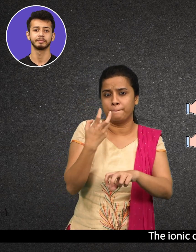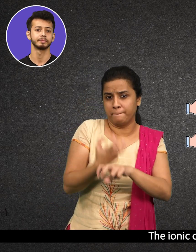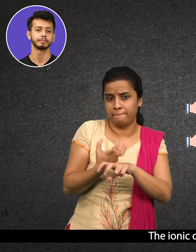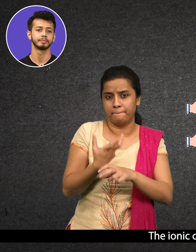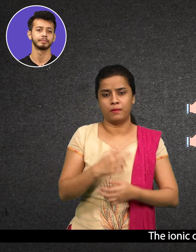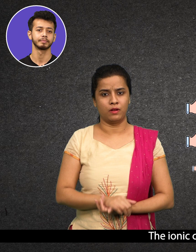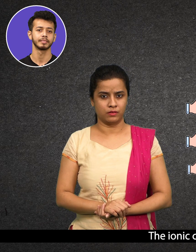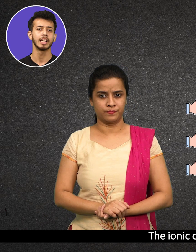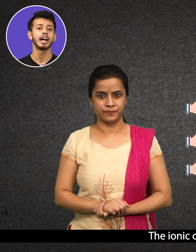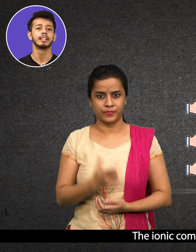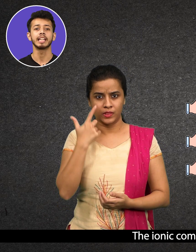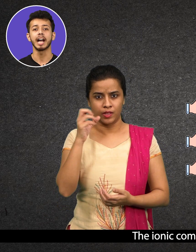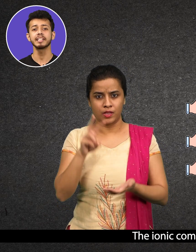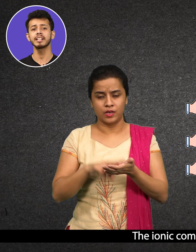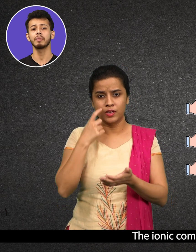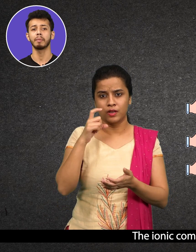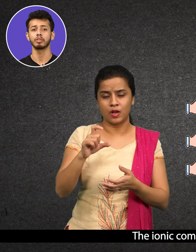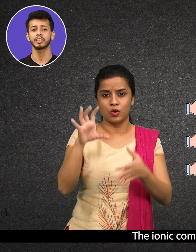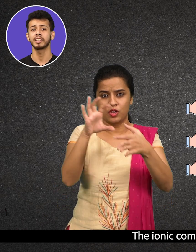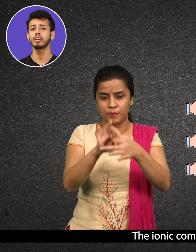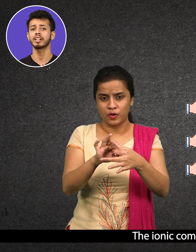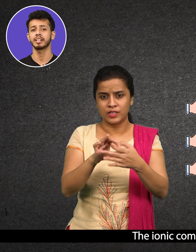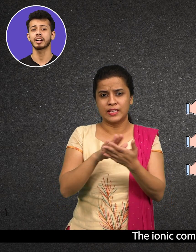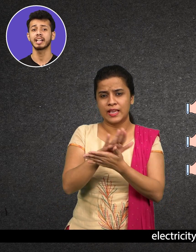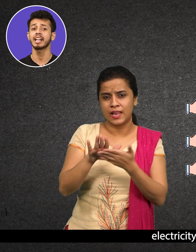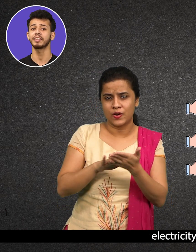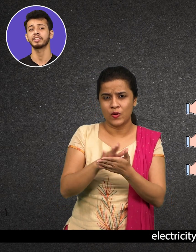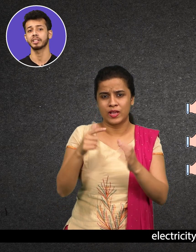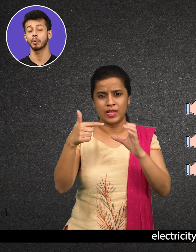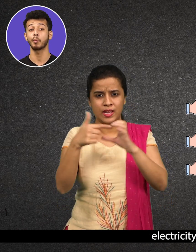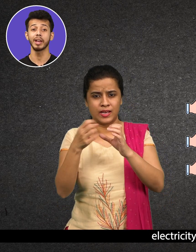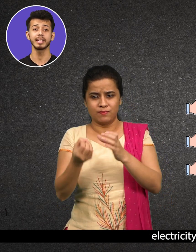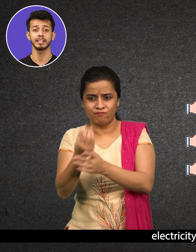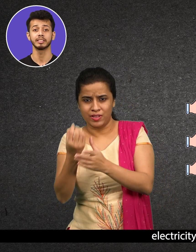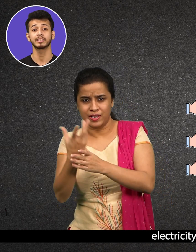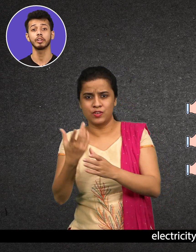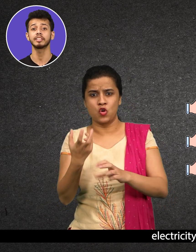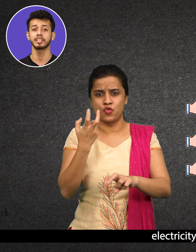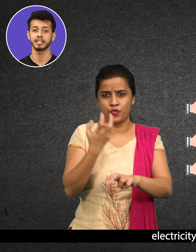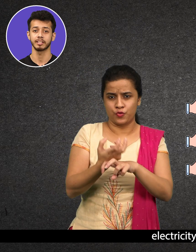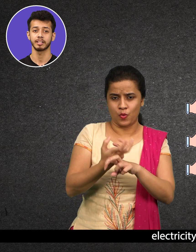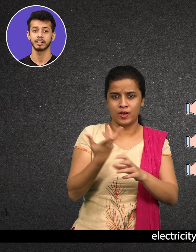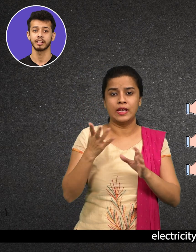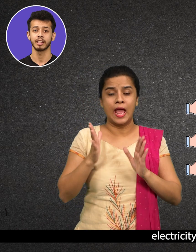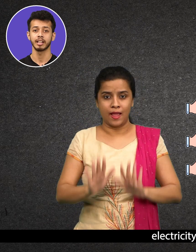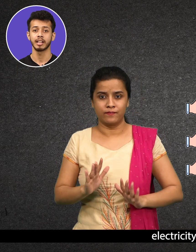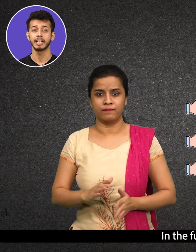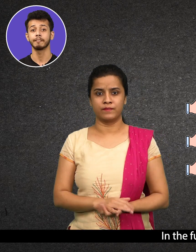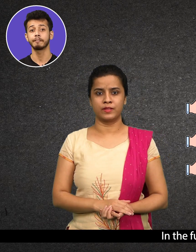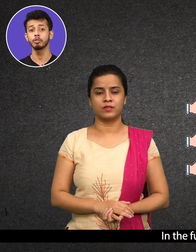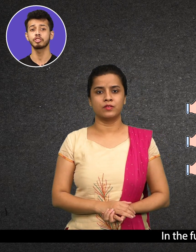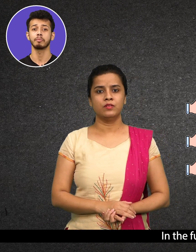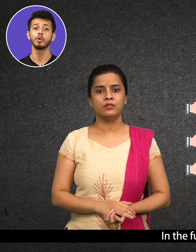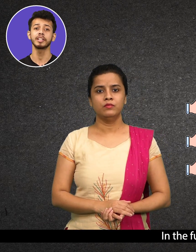hard. The ionic compounds cannot conduct electricity when in solid state.